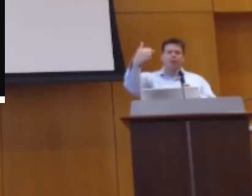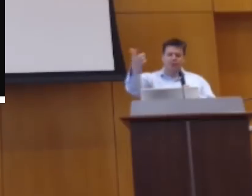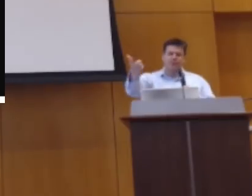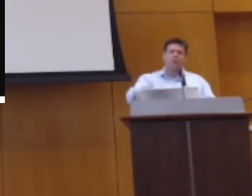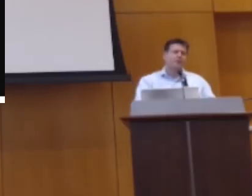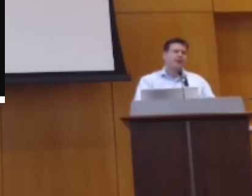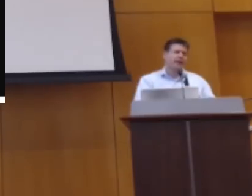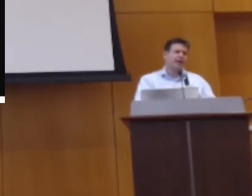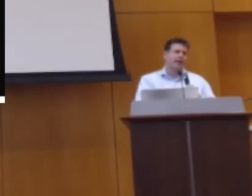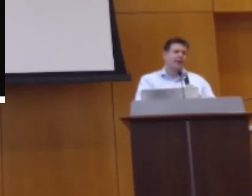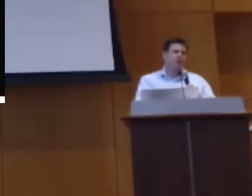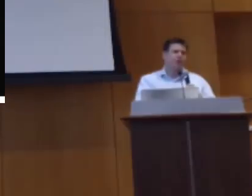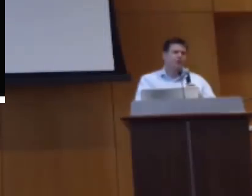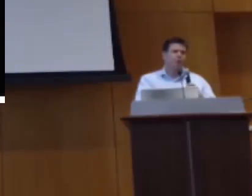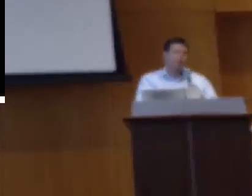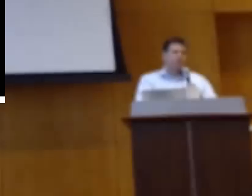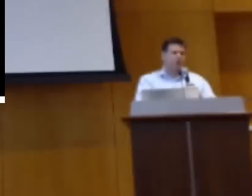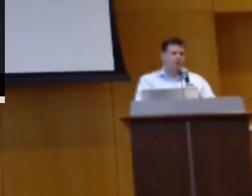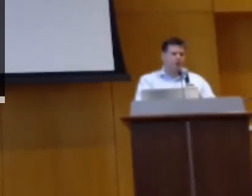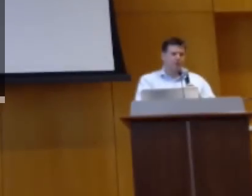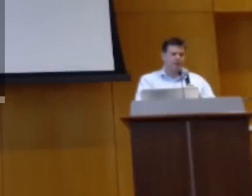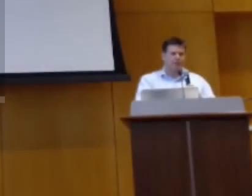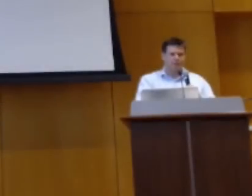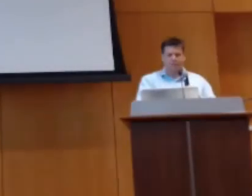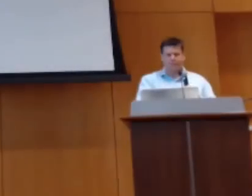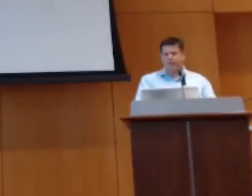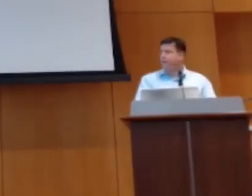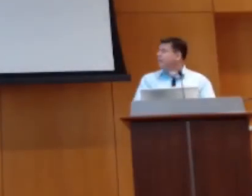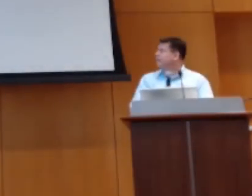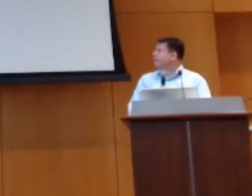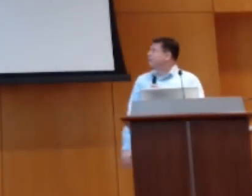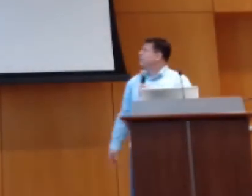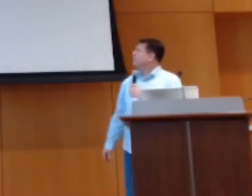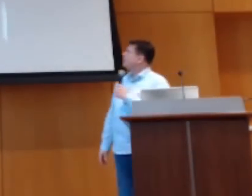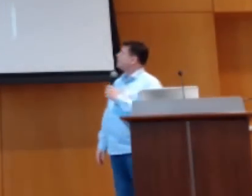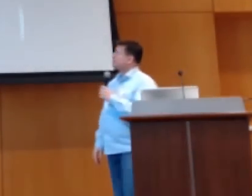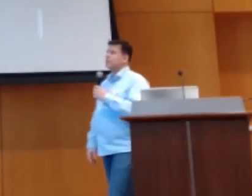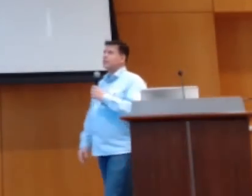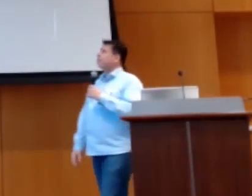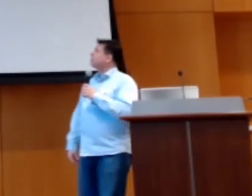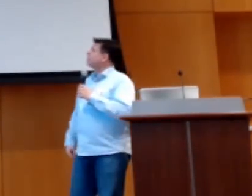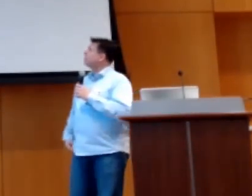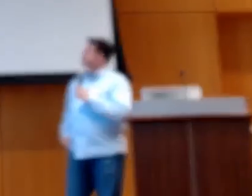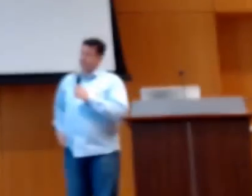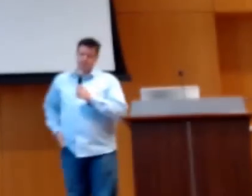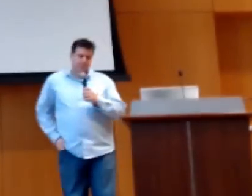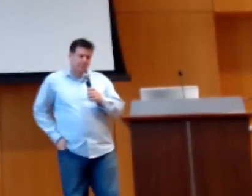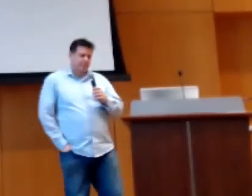This is what it's like, as far as the rules go for deaf people. The first rule of Fight Club is, you do not